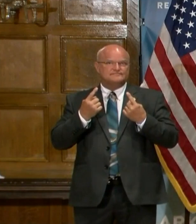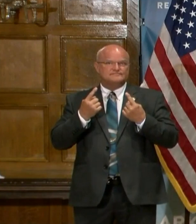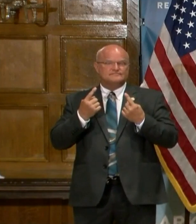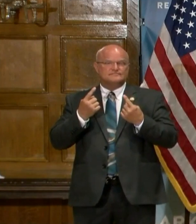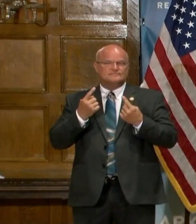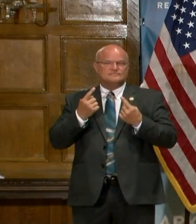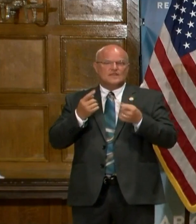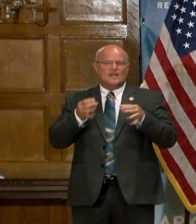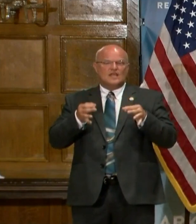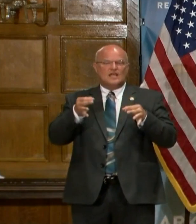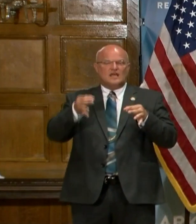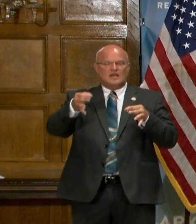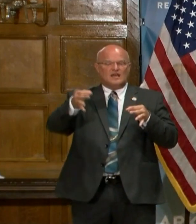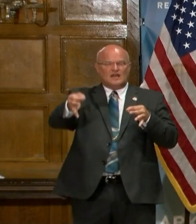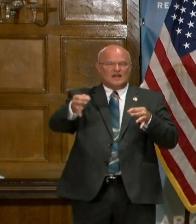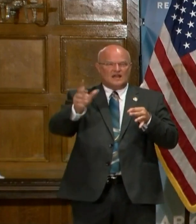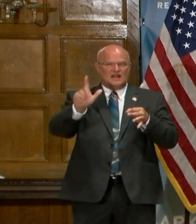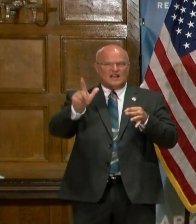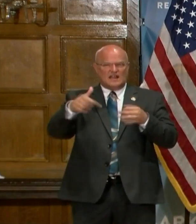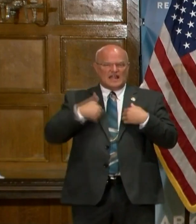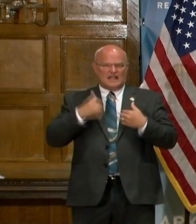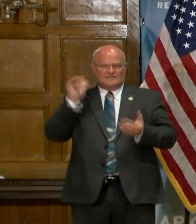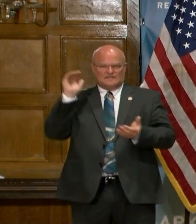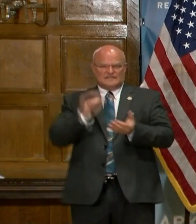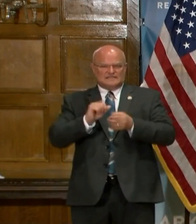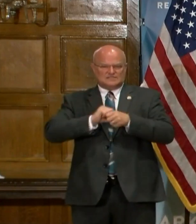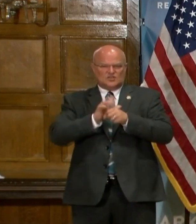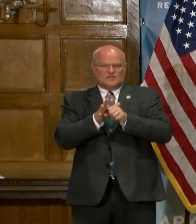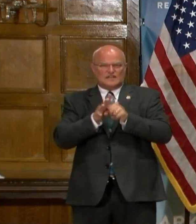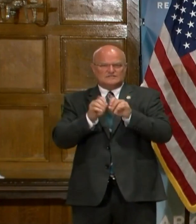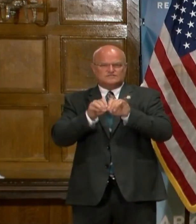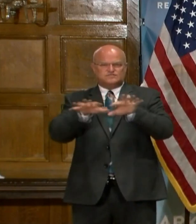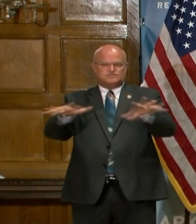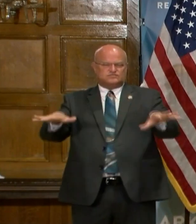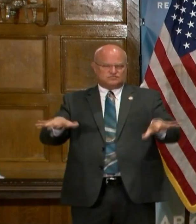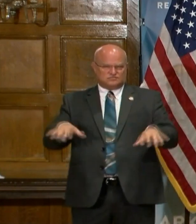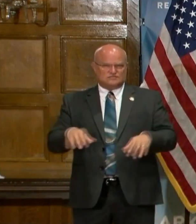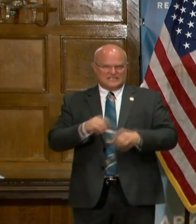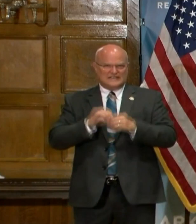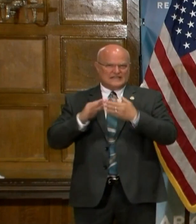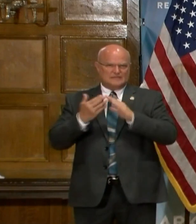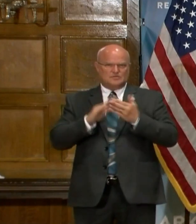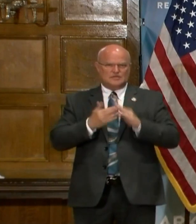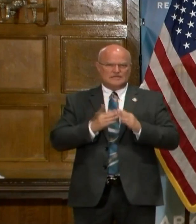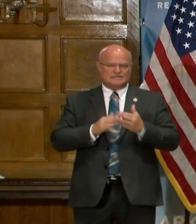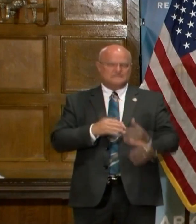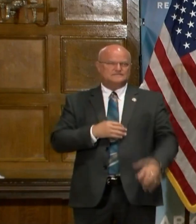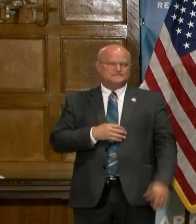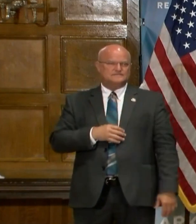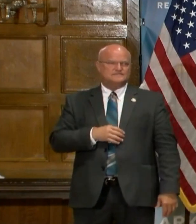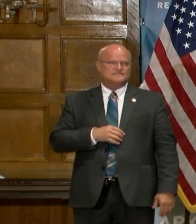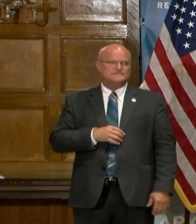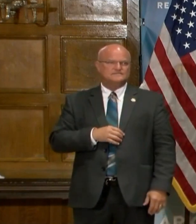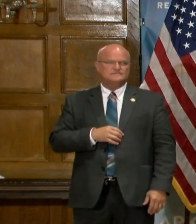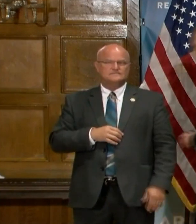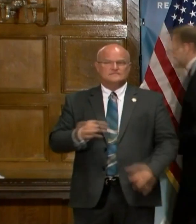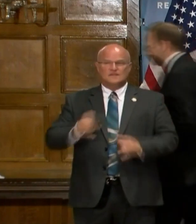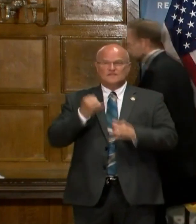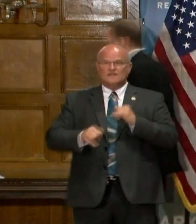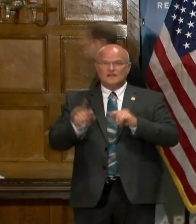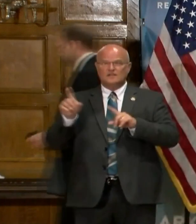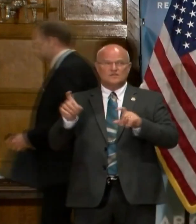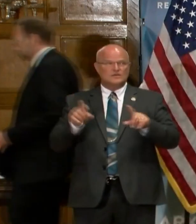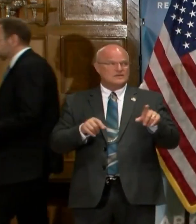minimizing or putting off until after we have less COVID-19 transmission in our communities. Any final